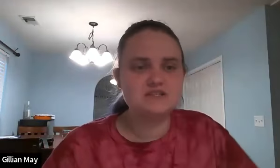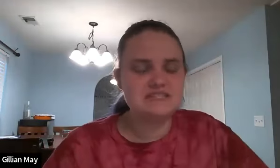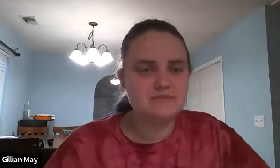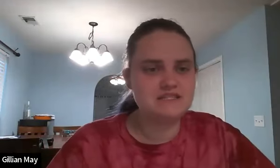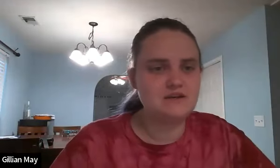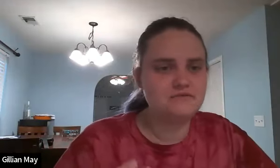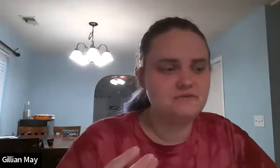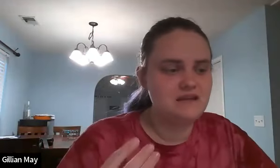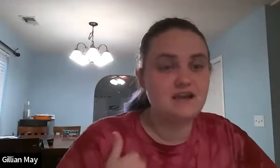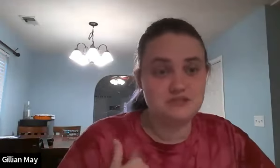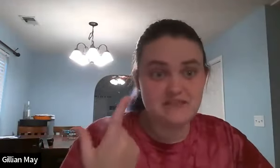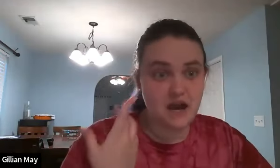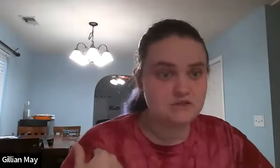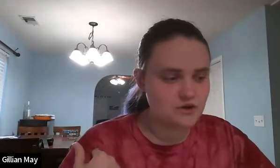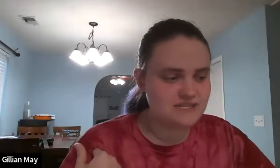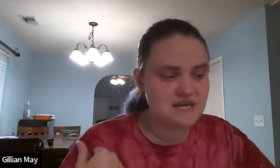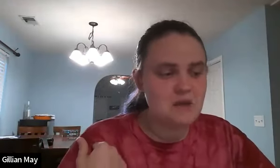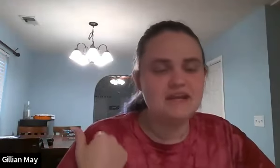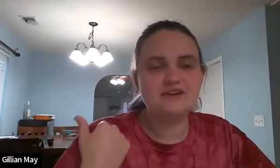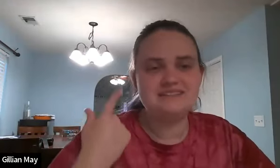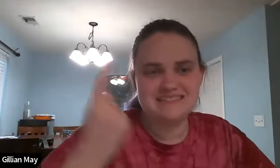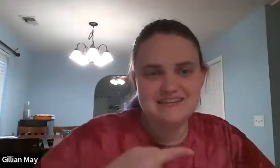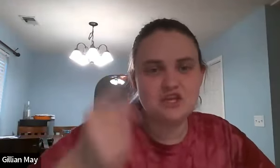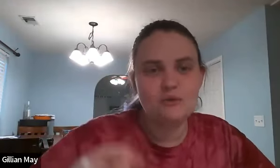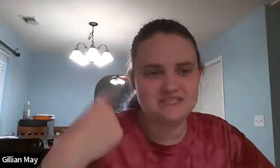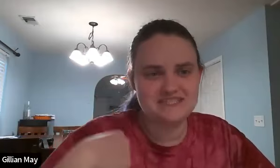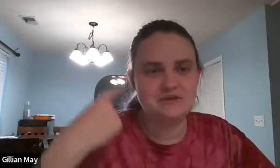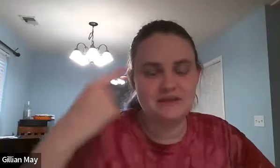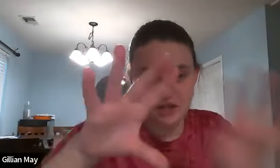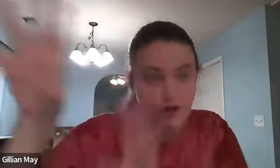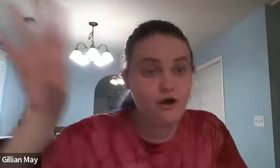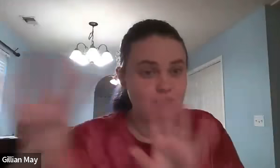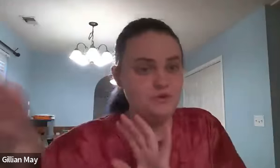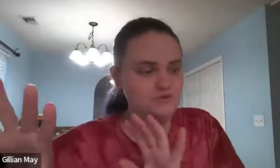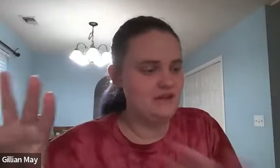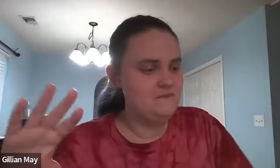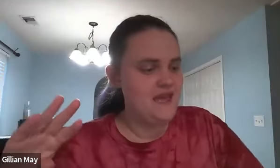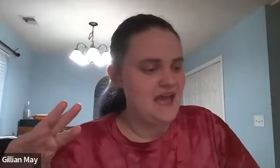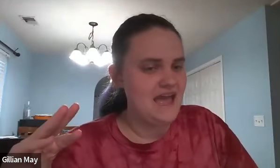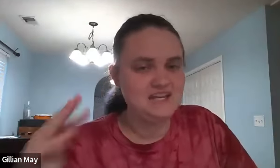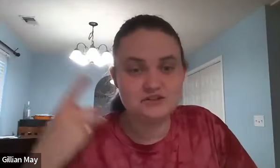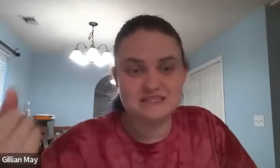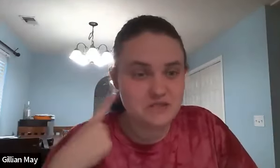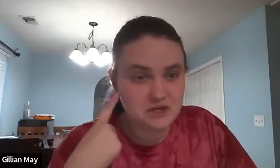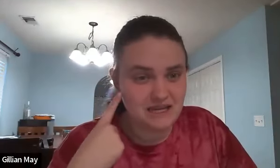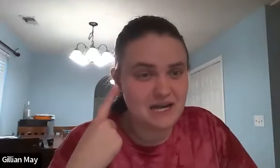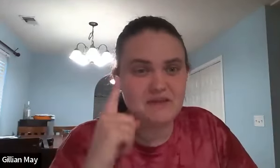could see myself, like I could see that I was frozen, but I could see that y'all were still like y'all were moving and y'all could still hear me. And I'm like,